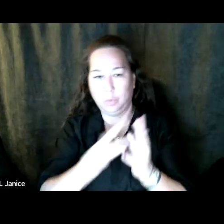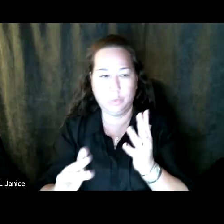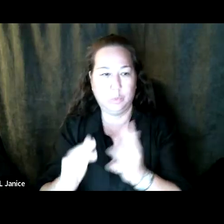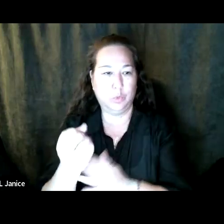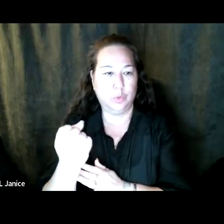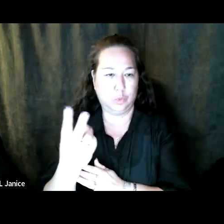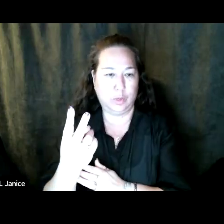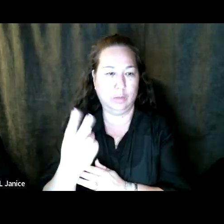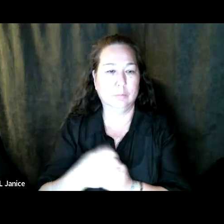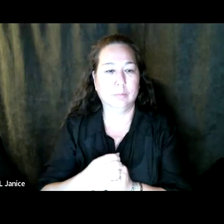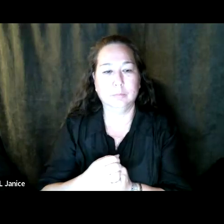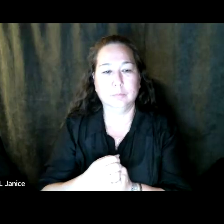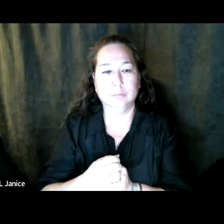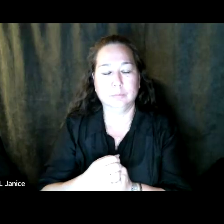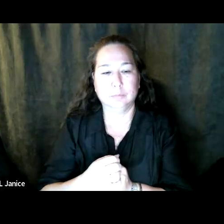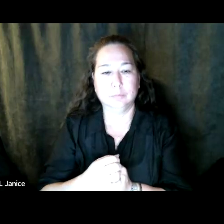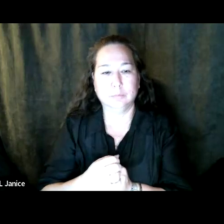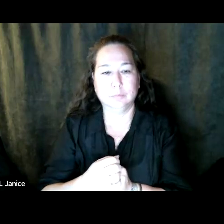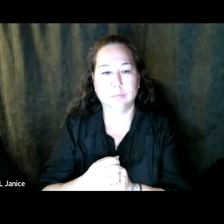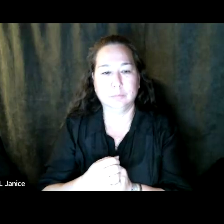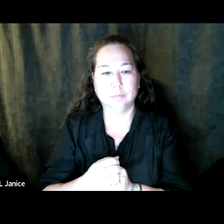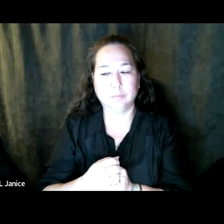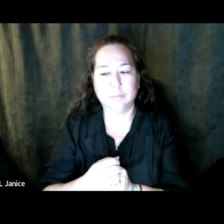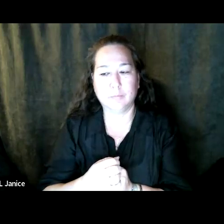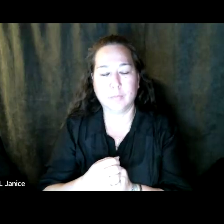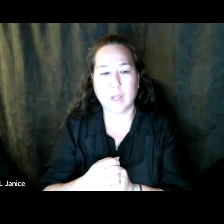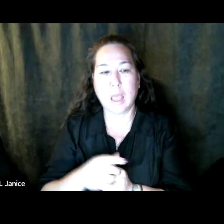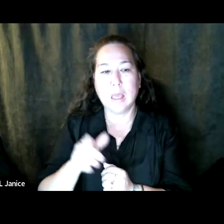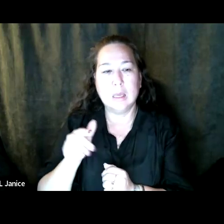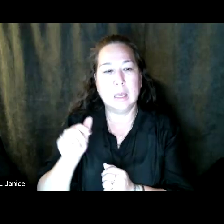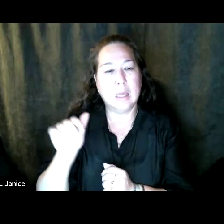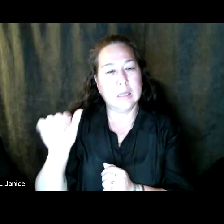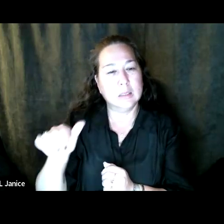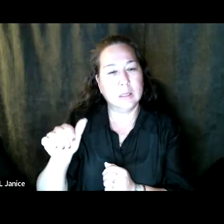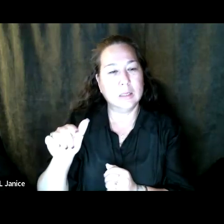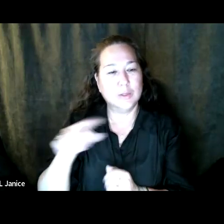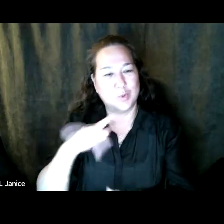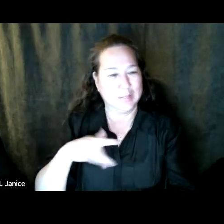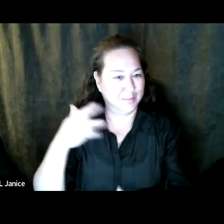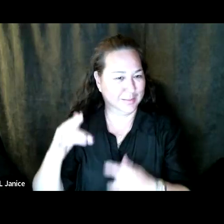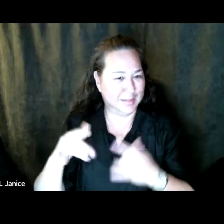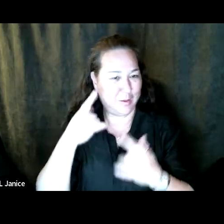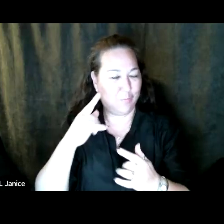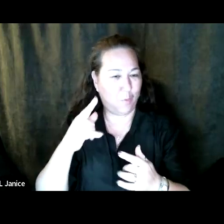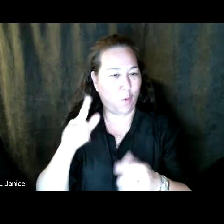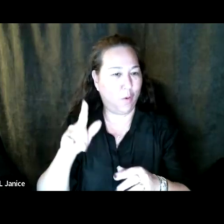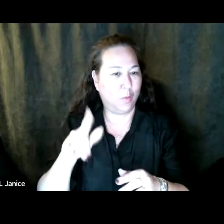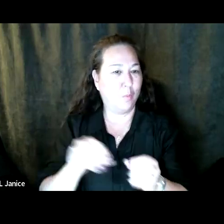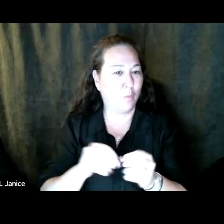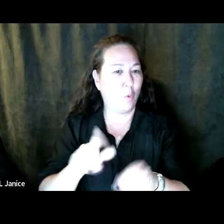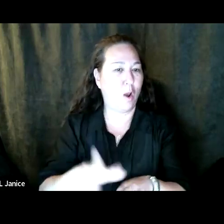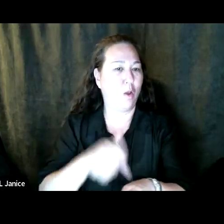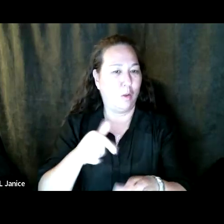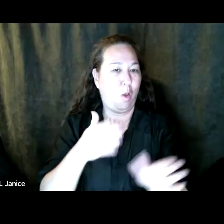BPS and EMK seek to offer more Boston students and families a high-quality